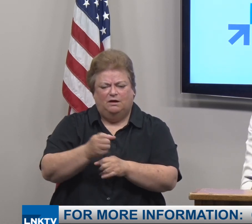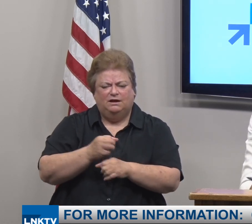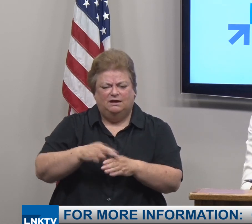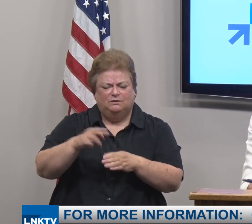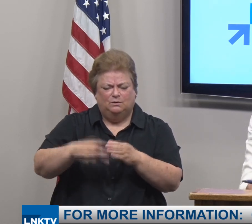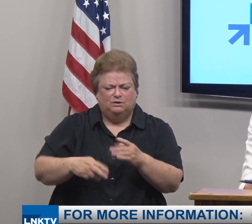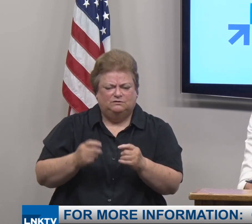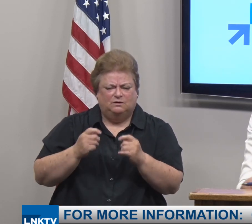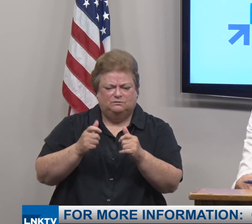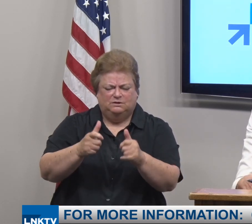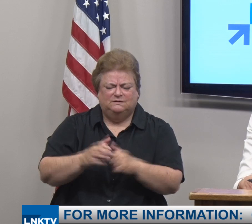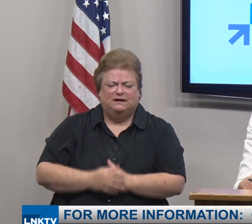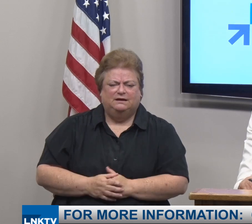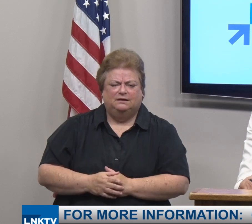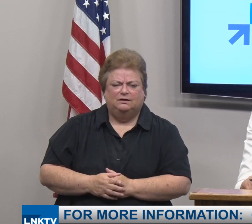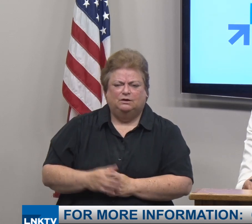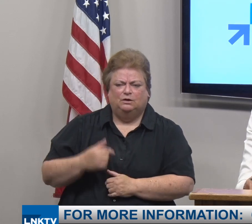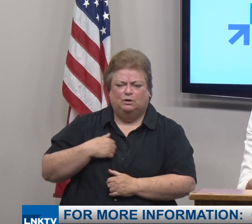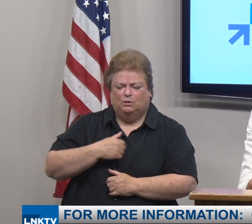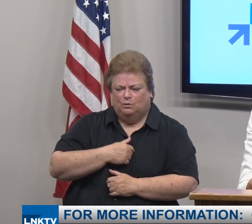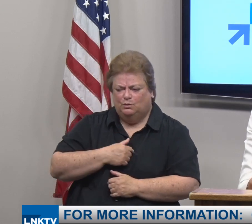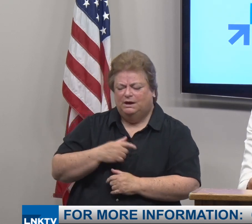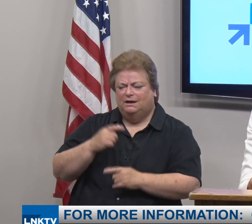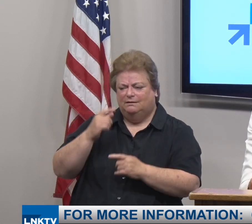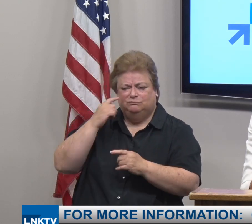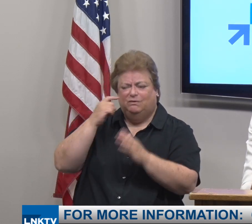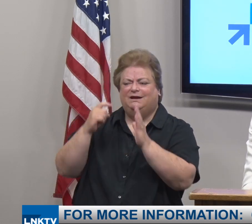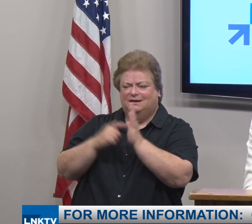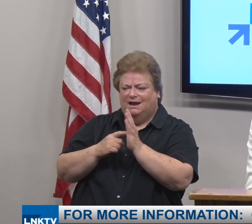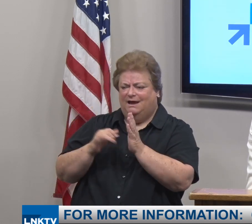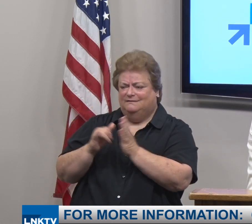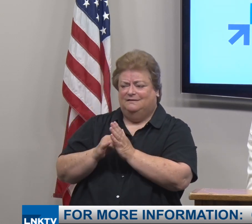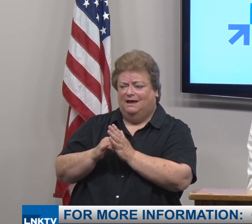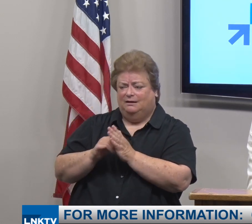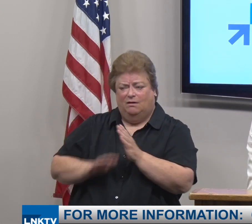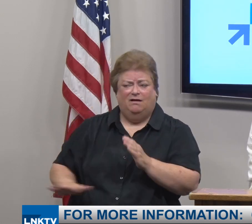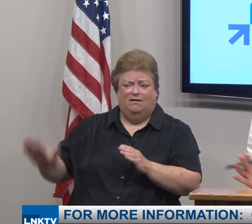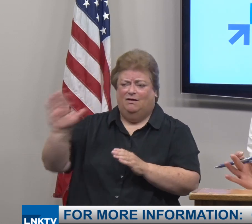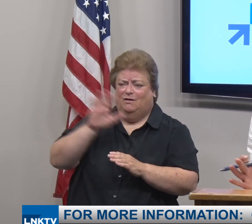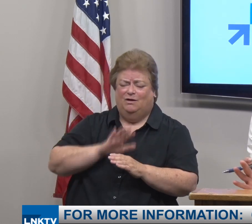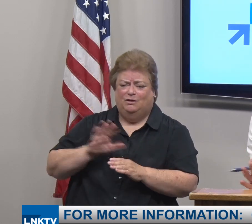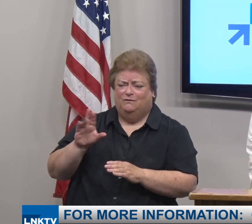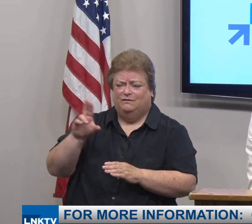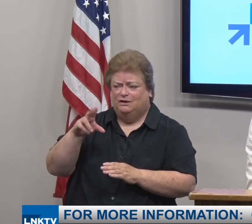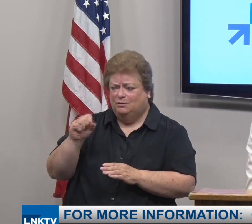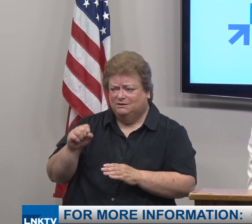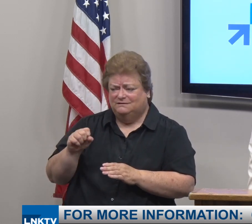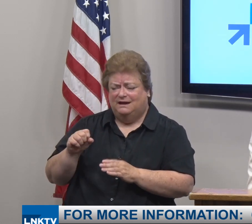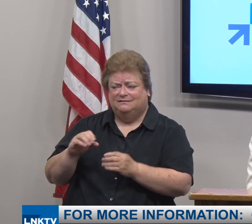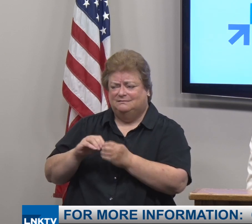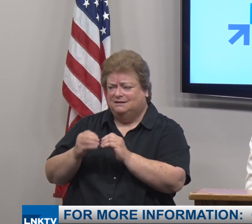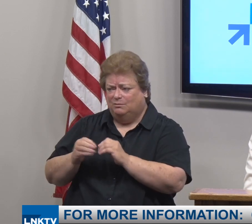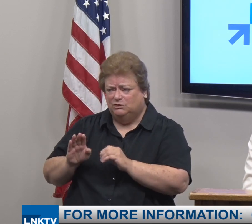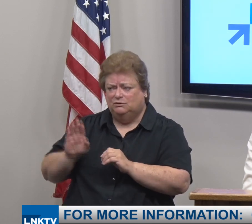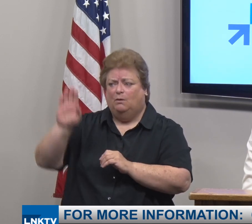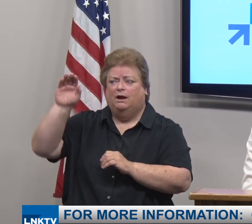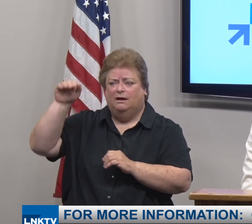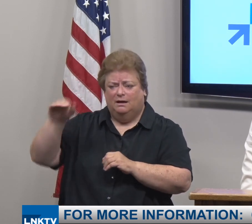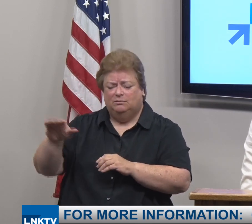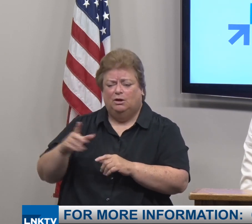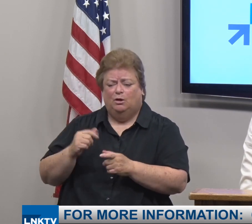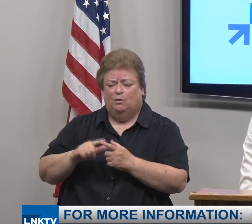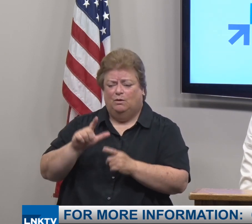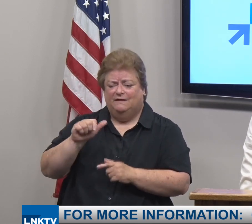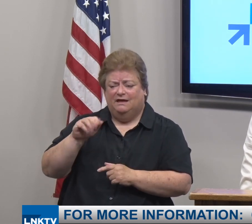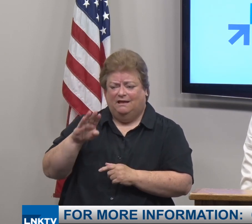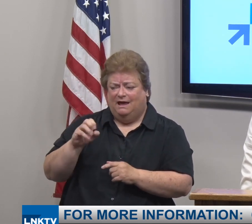recognize, of course, that surges around the country affect all of us. When labs are